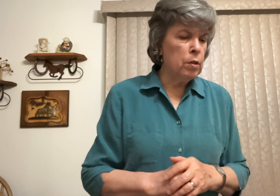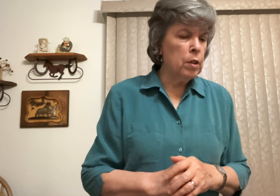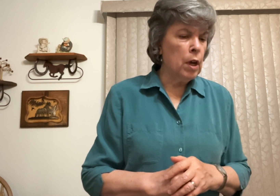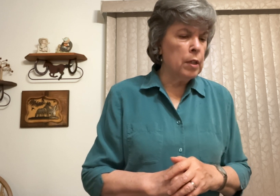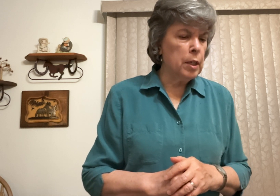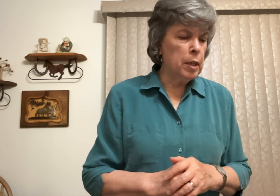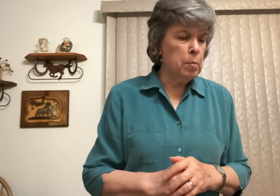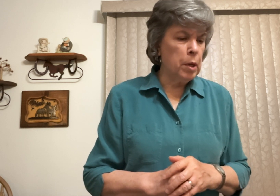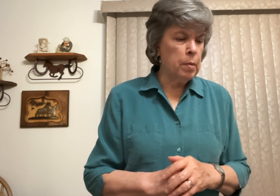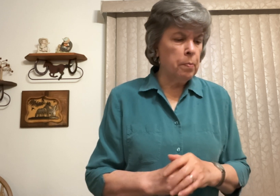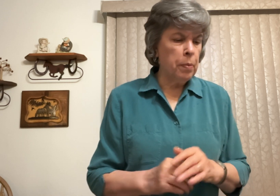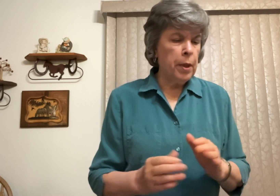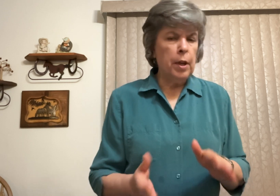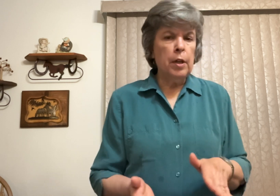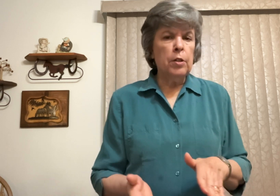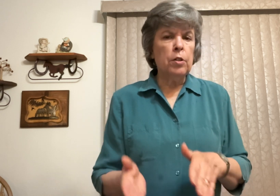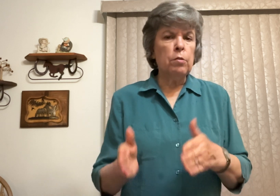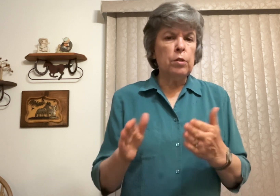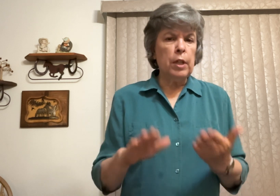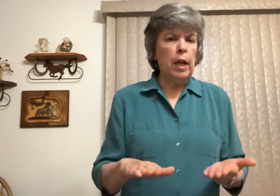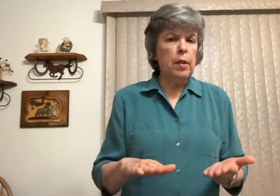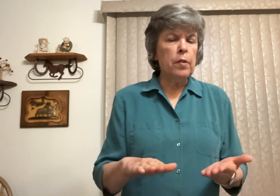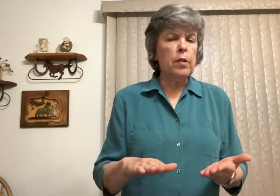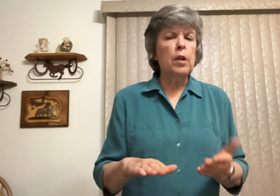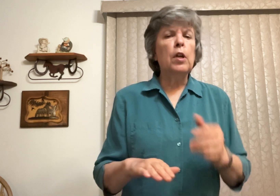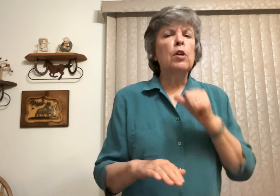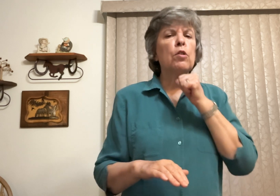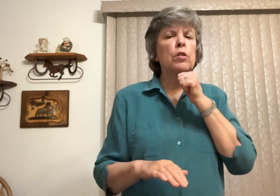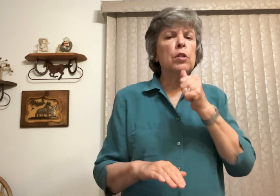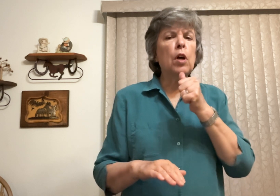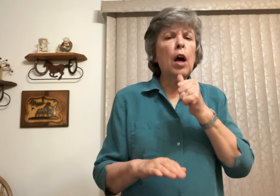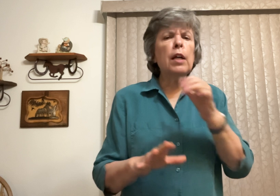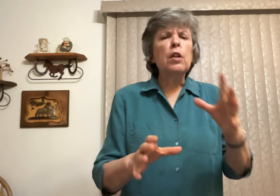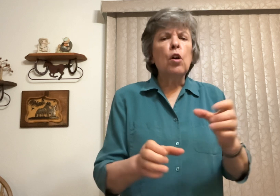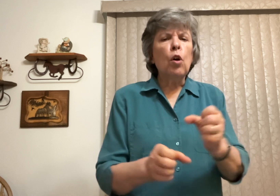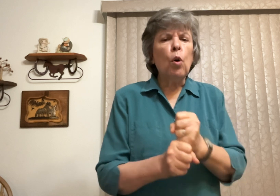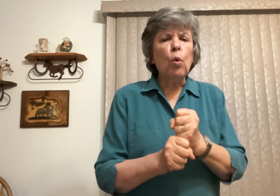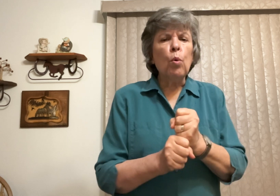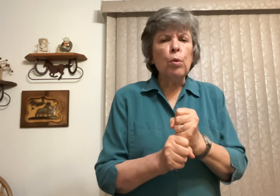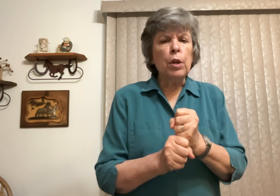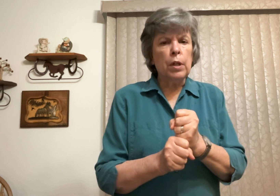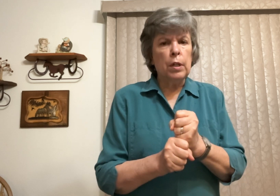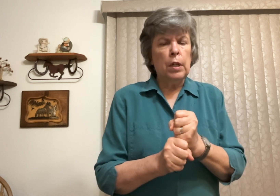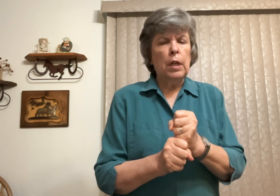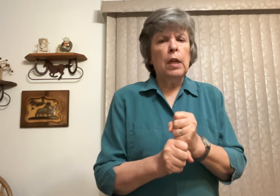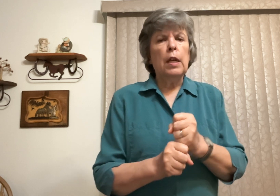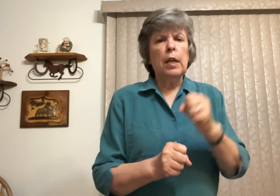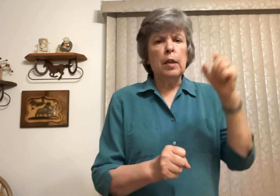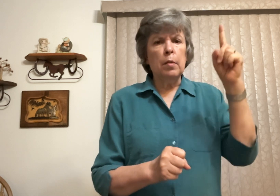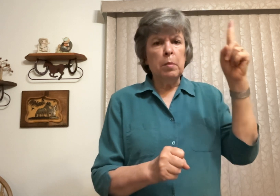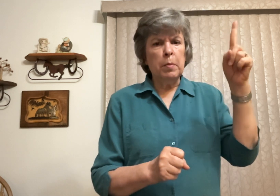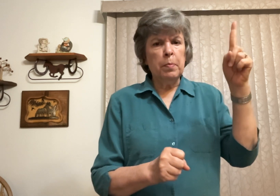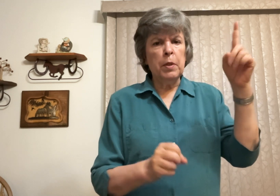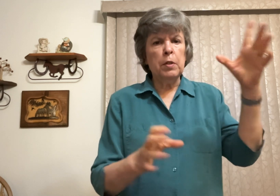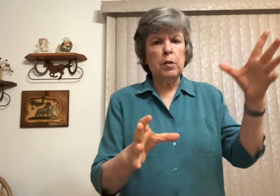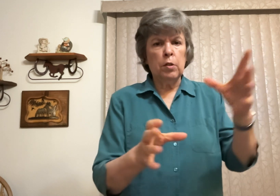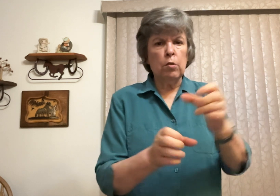not keep him. So death could not hold him. This is to